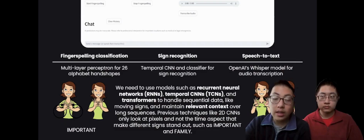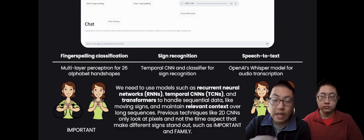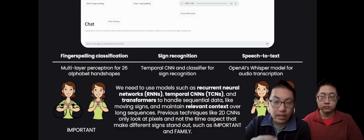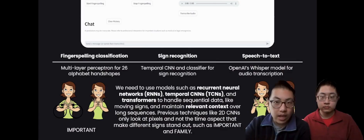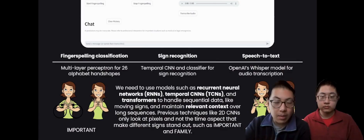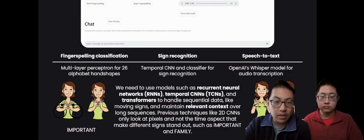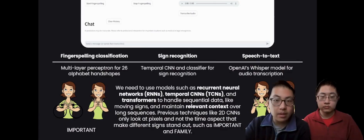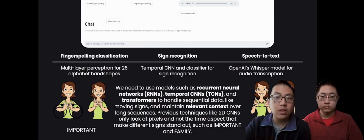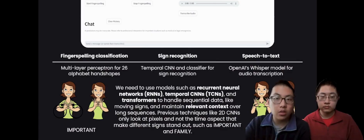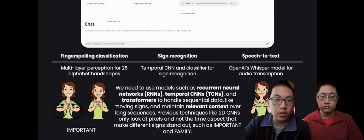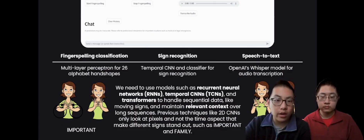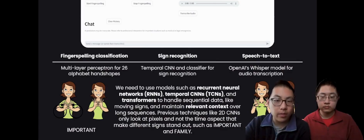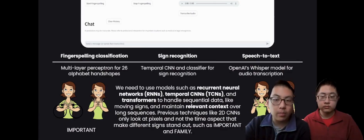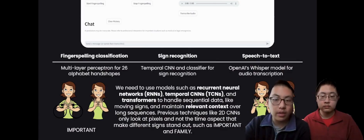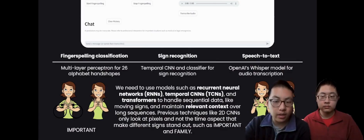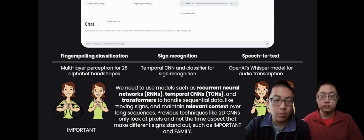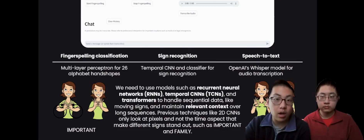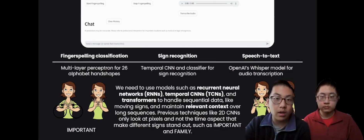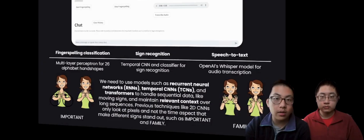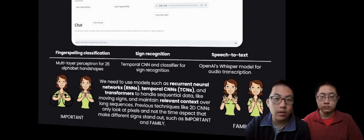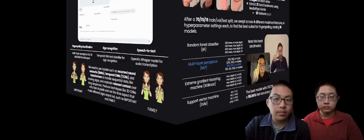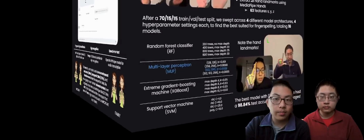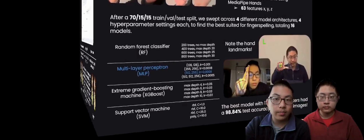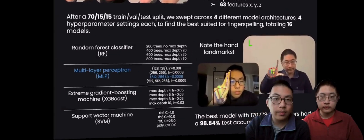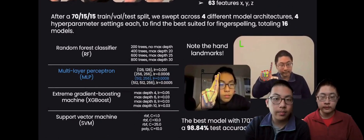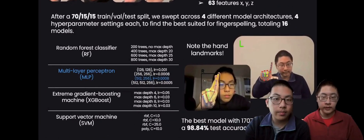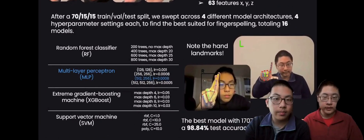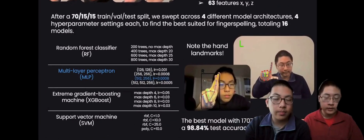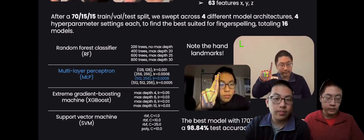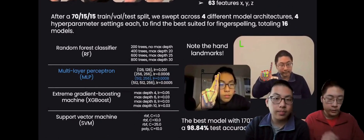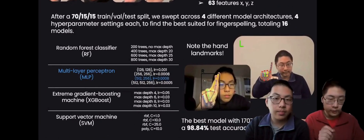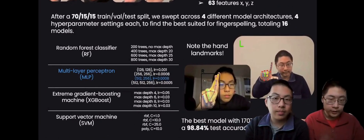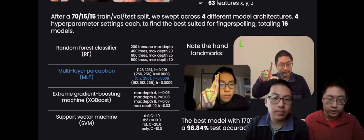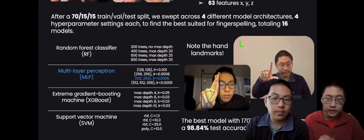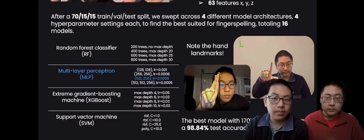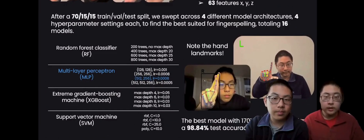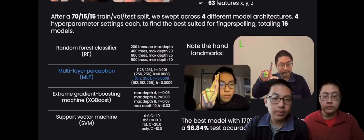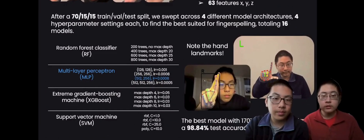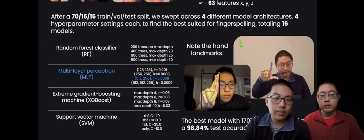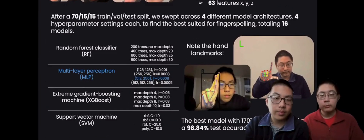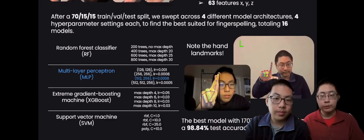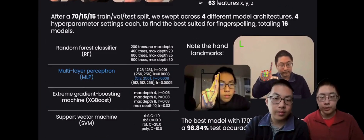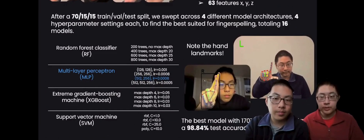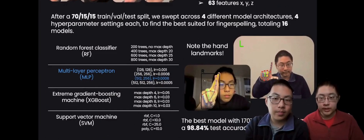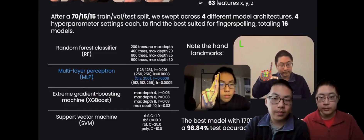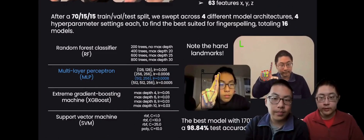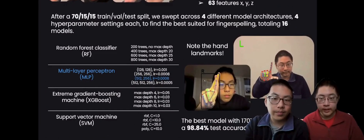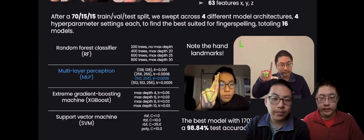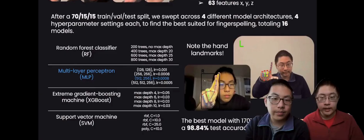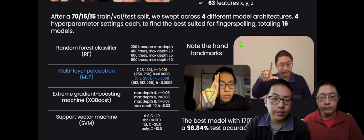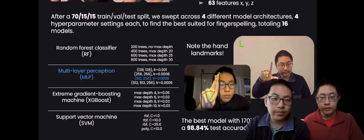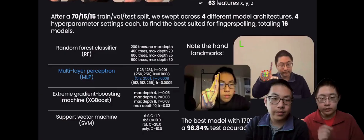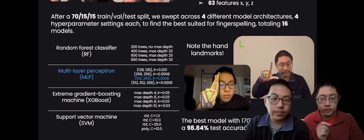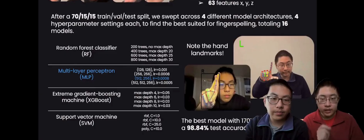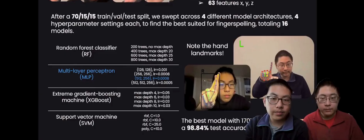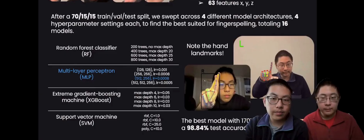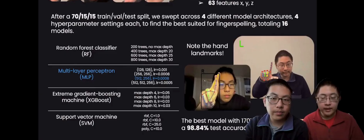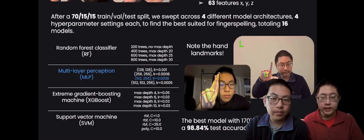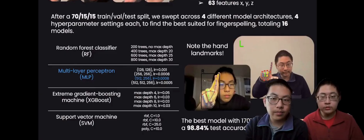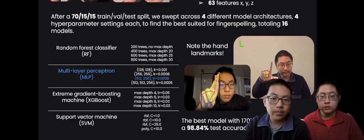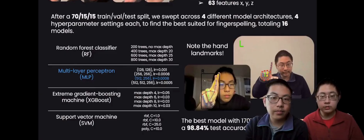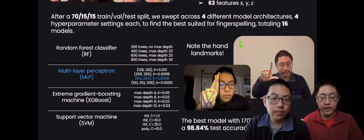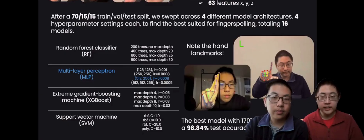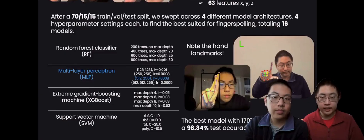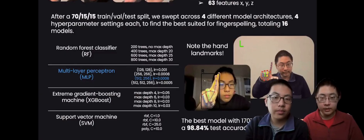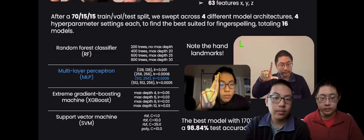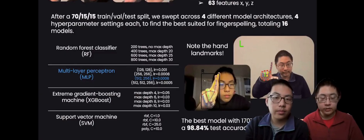pixels and not the time aspect, so they are fundamentally wrong. For our fingerspelling model, we filmed ourselves for data and we used media pipe